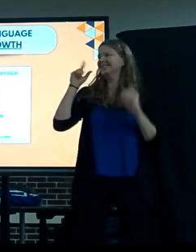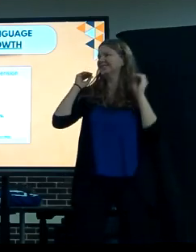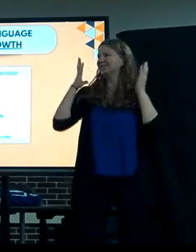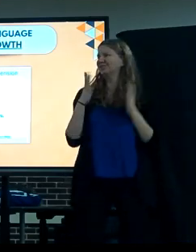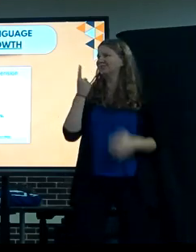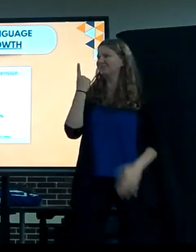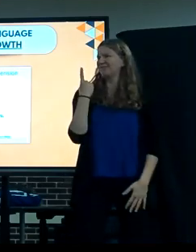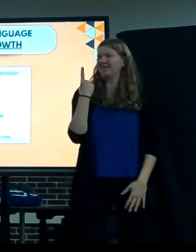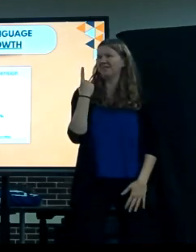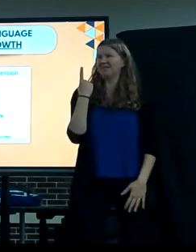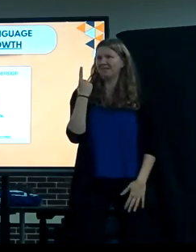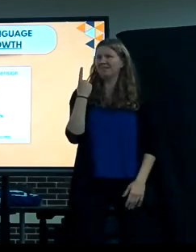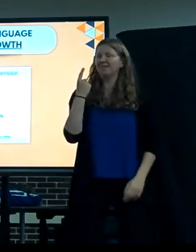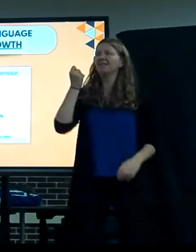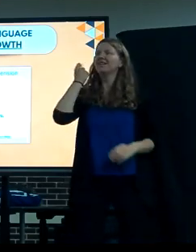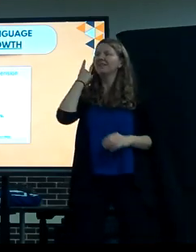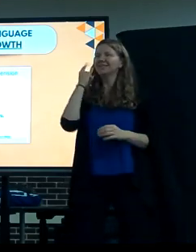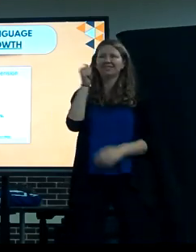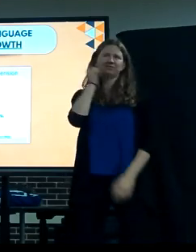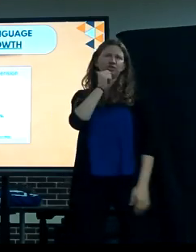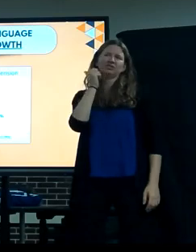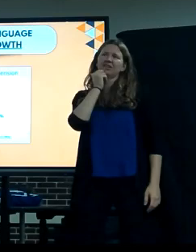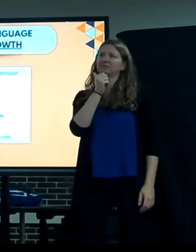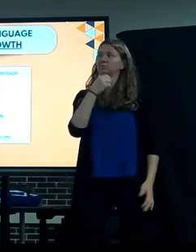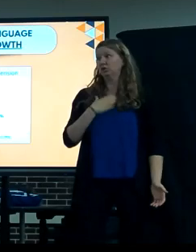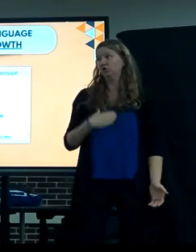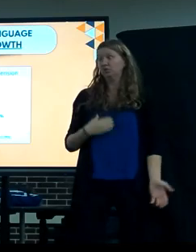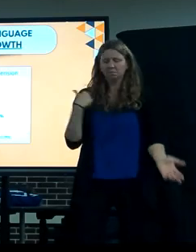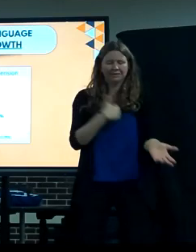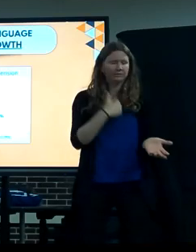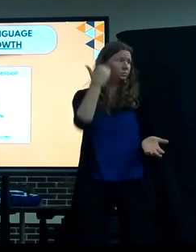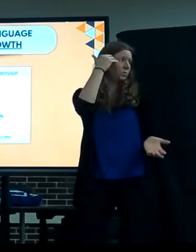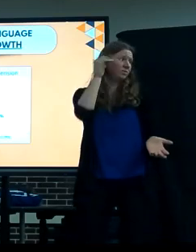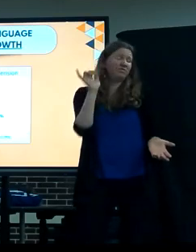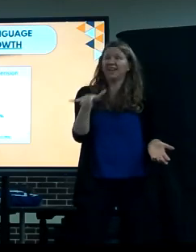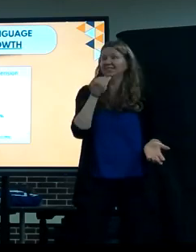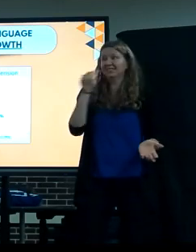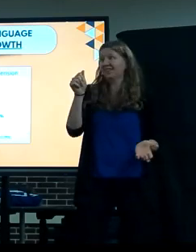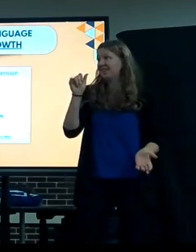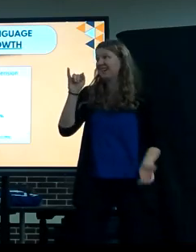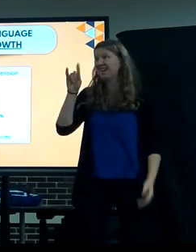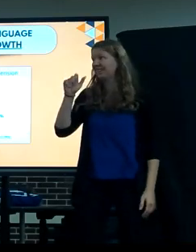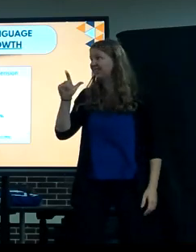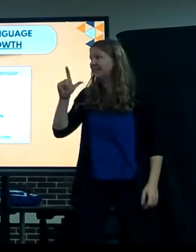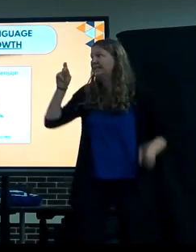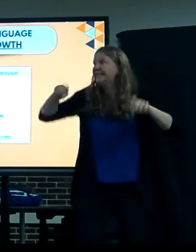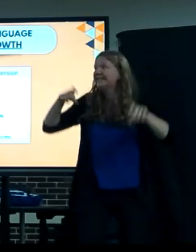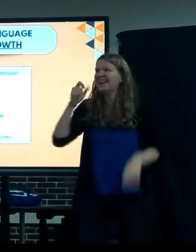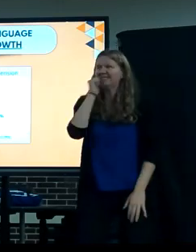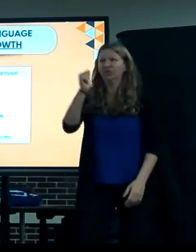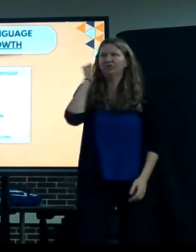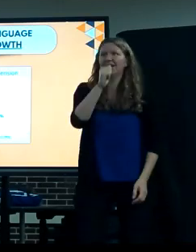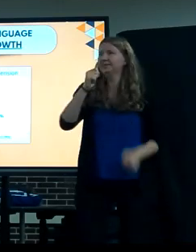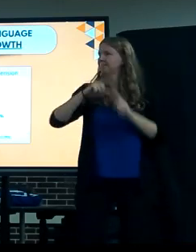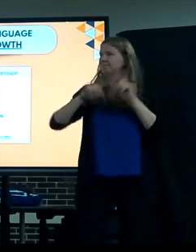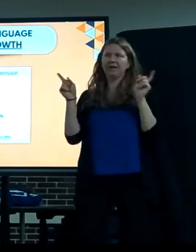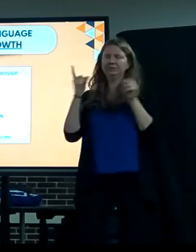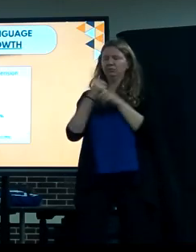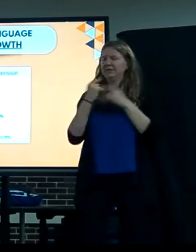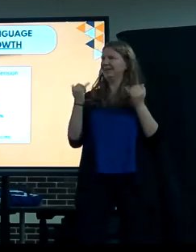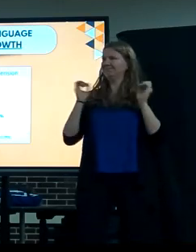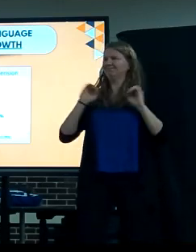that. We only have one ASL teacher that services the whole school, and they don't see the students daily.